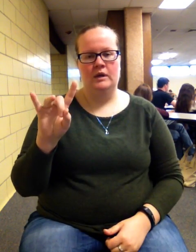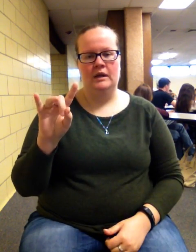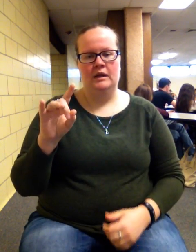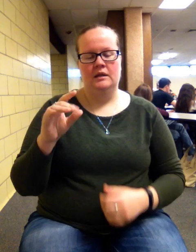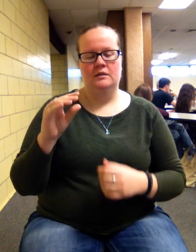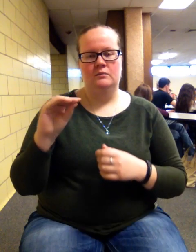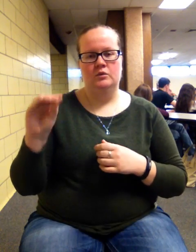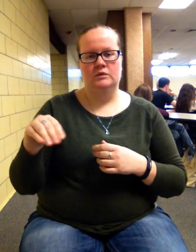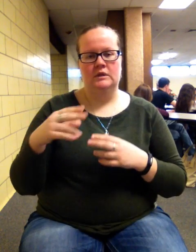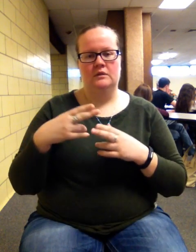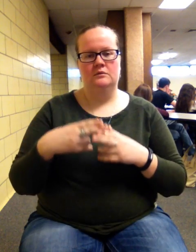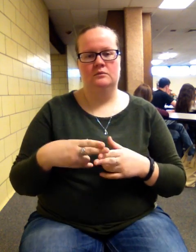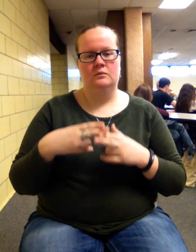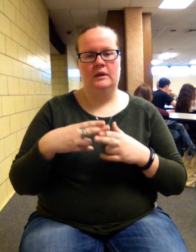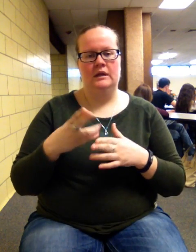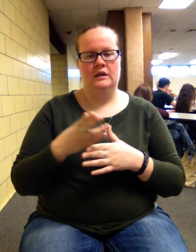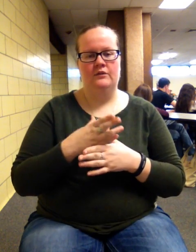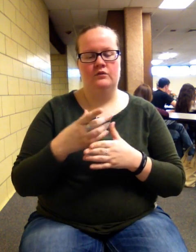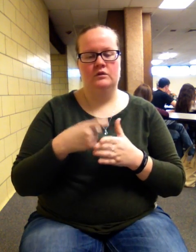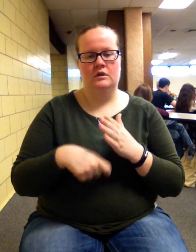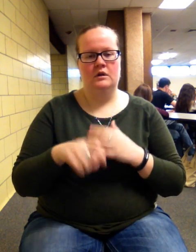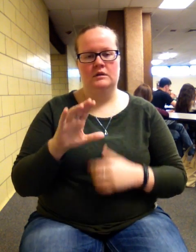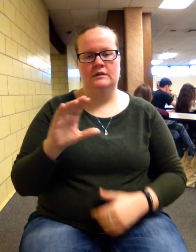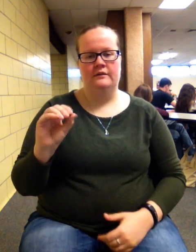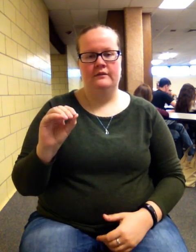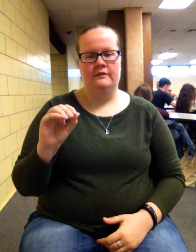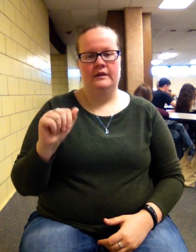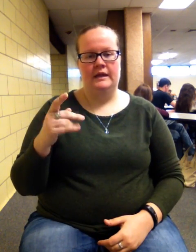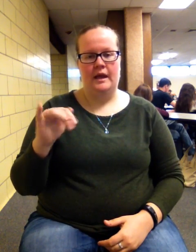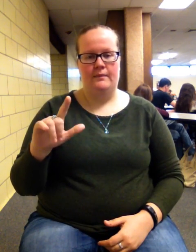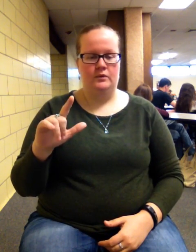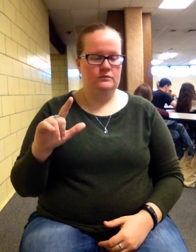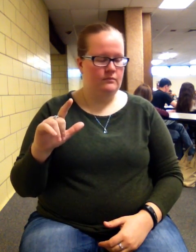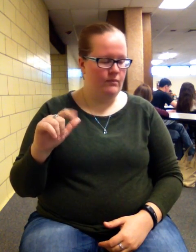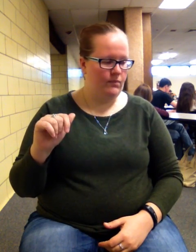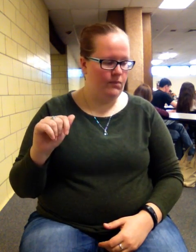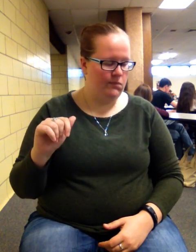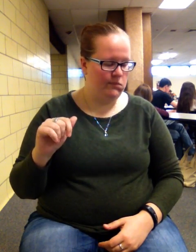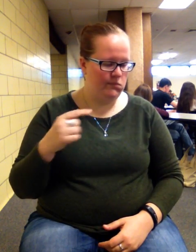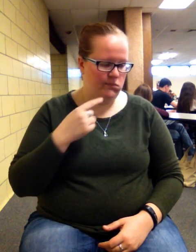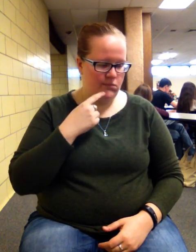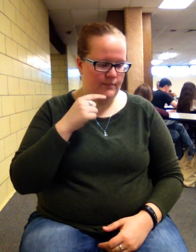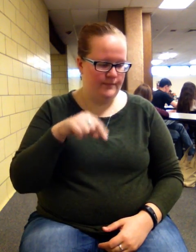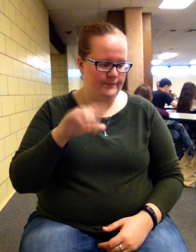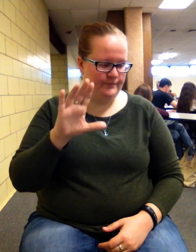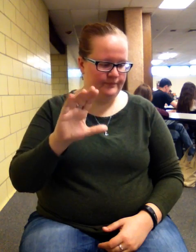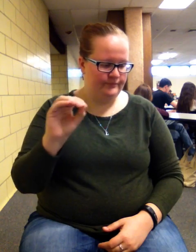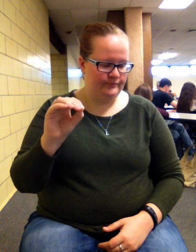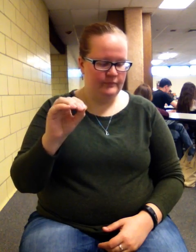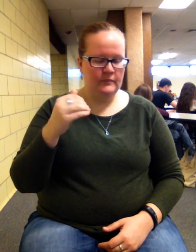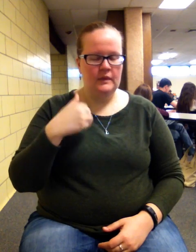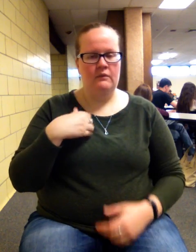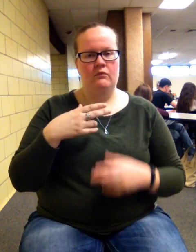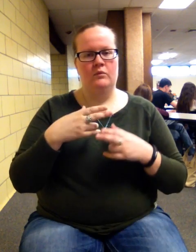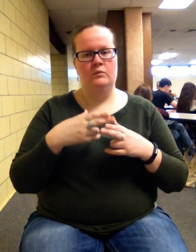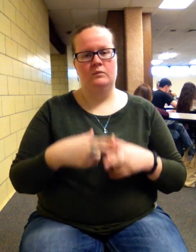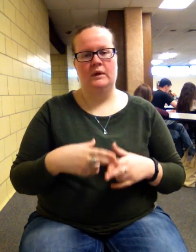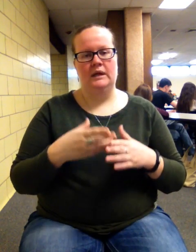cost of capital that we came up with in class today. So let's pretend like this is your company, and they have a weighted average cost of capital for